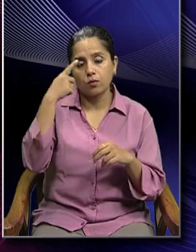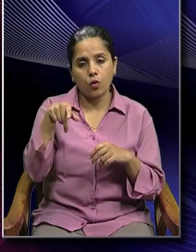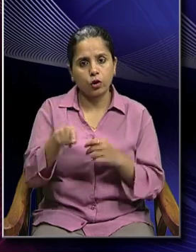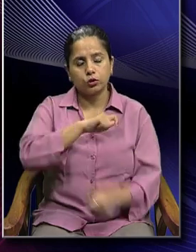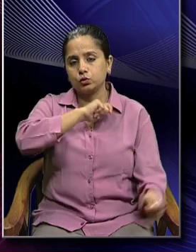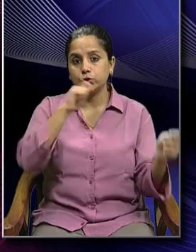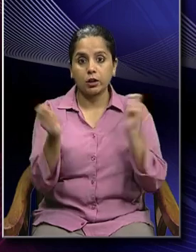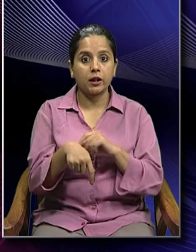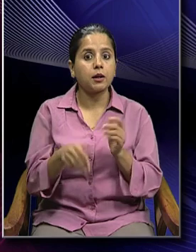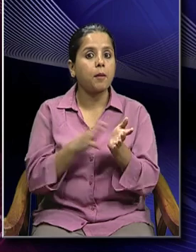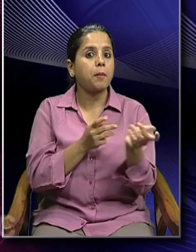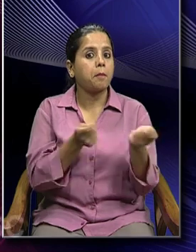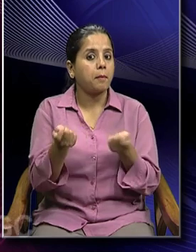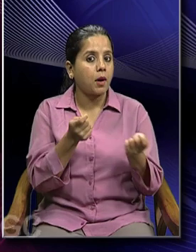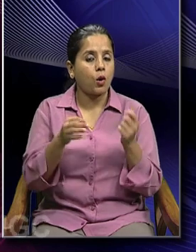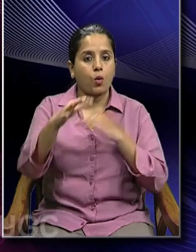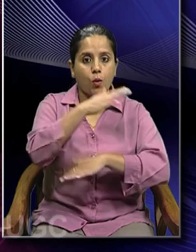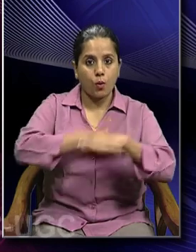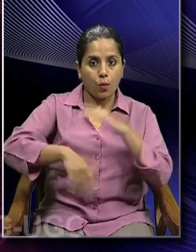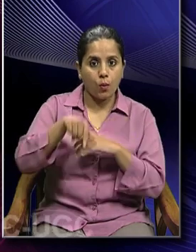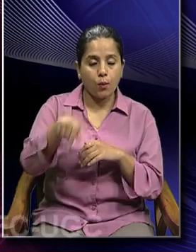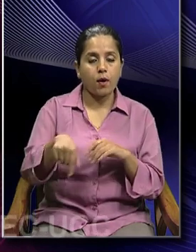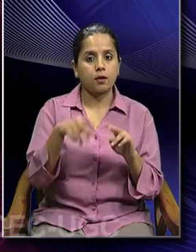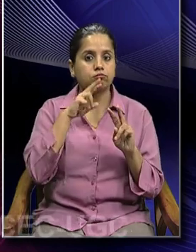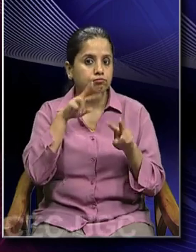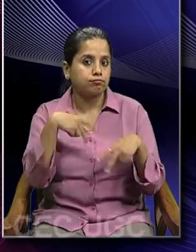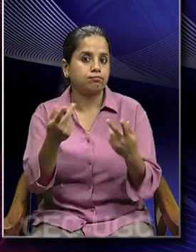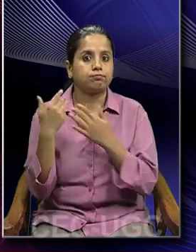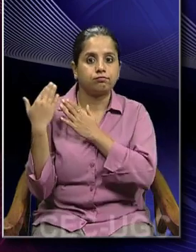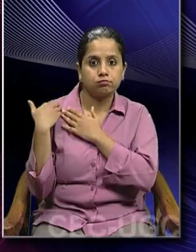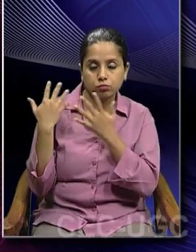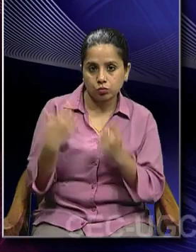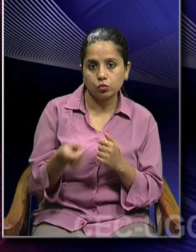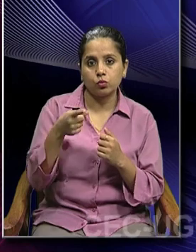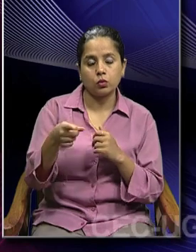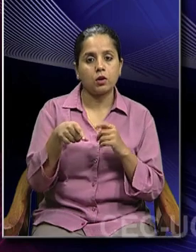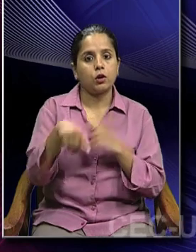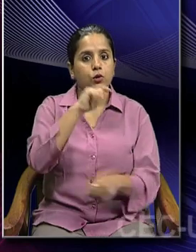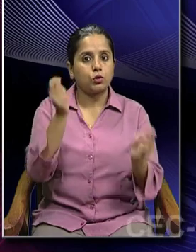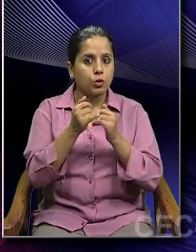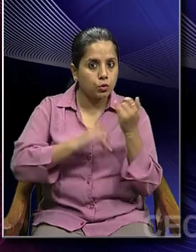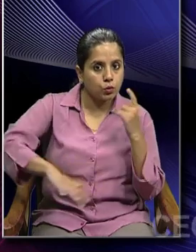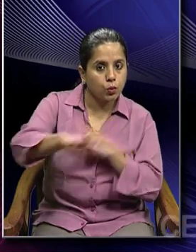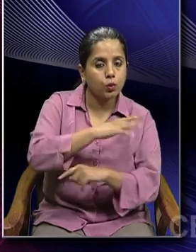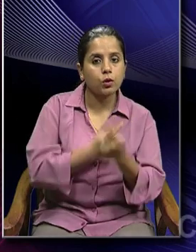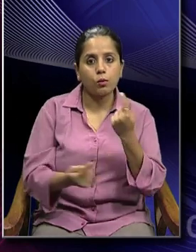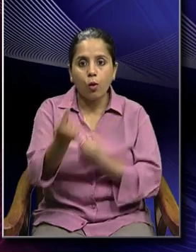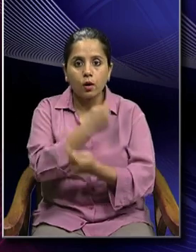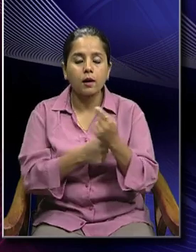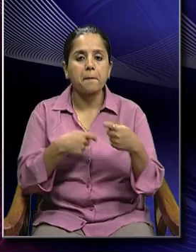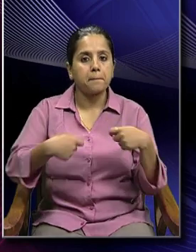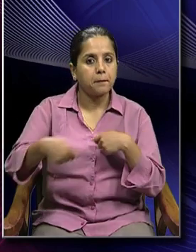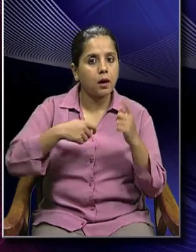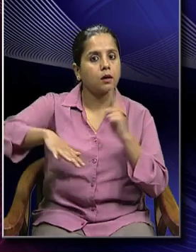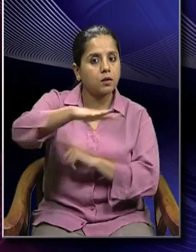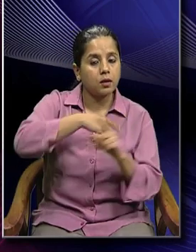change management to make organizations responsive to the radical changes in social, political and business environment.